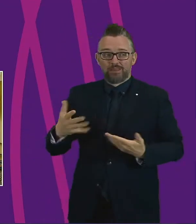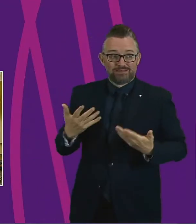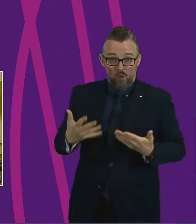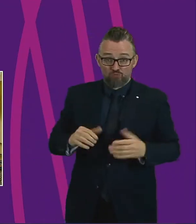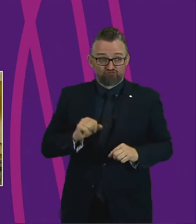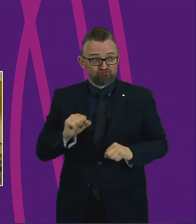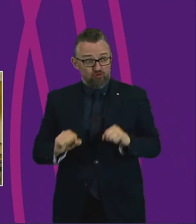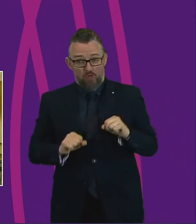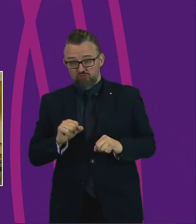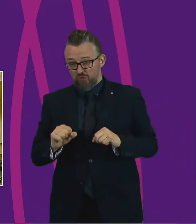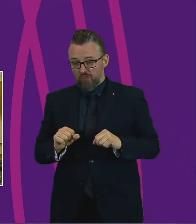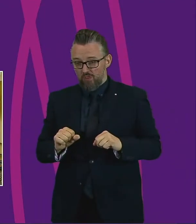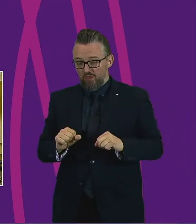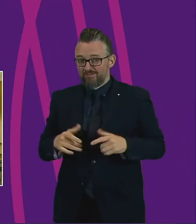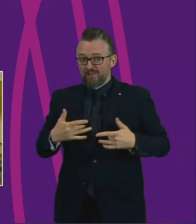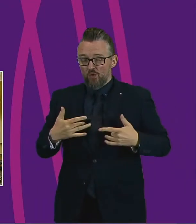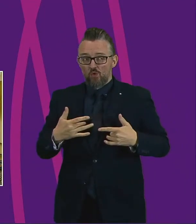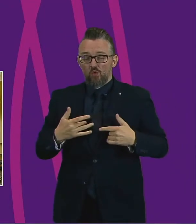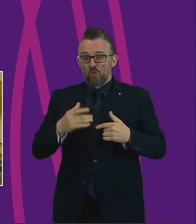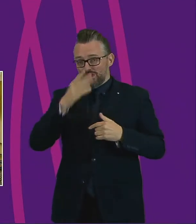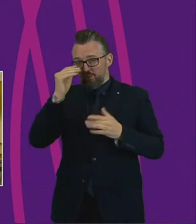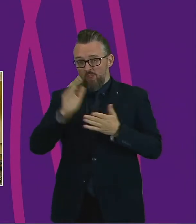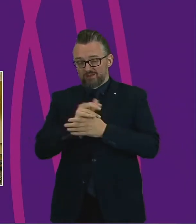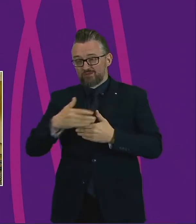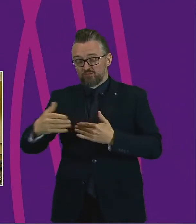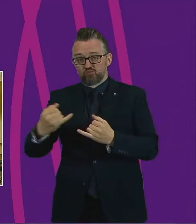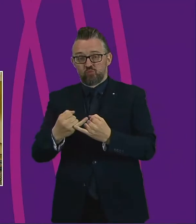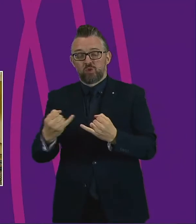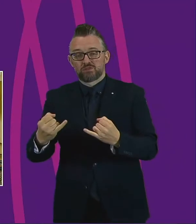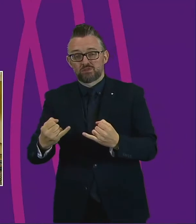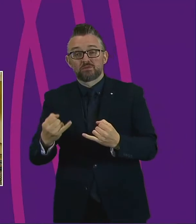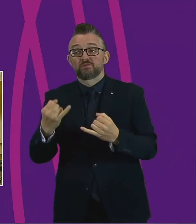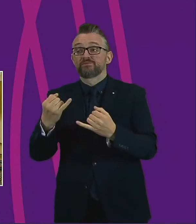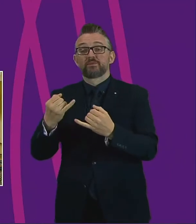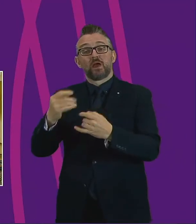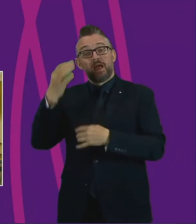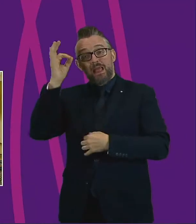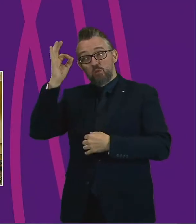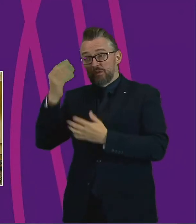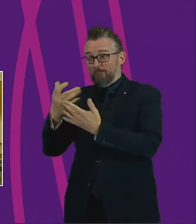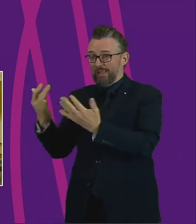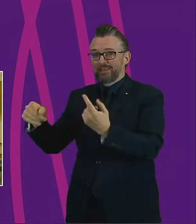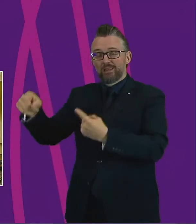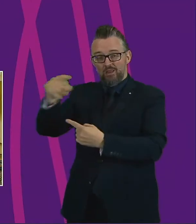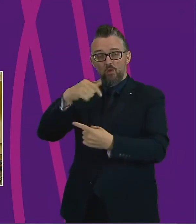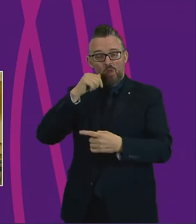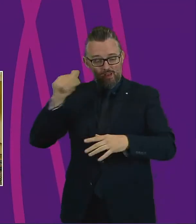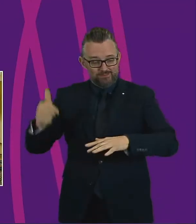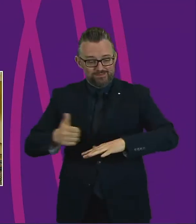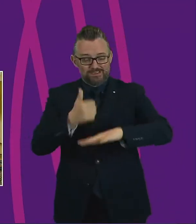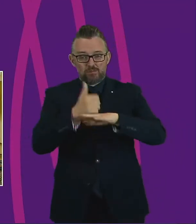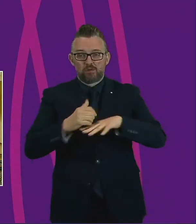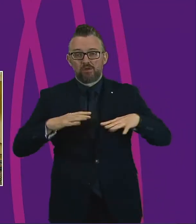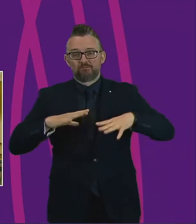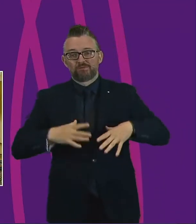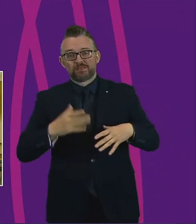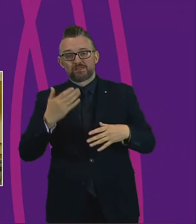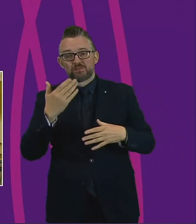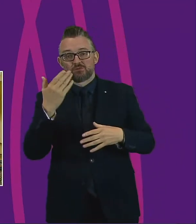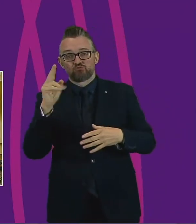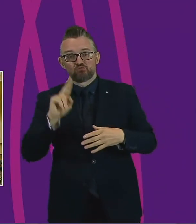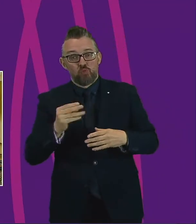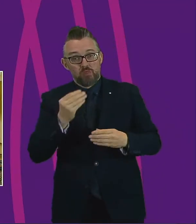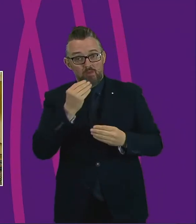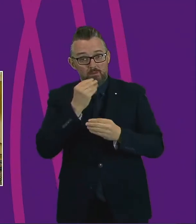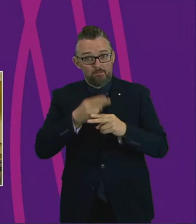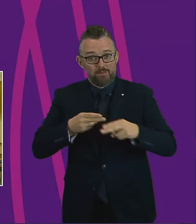make ends meet are finding things even harder right now. Many councils will be integrating that free school meal provision with their wider